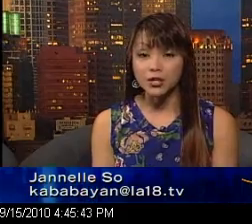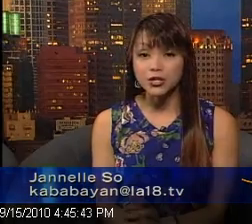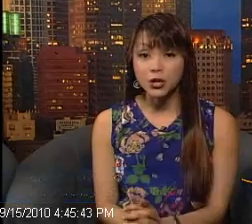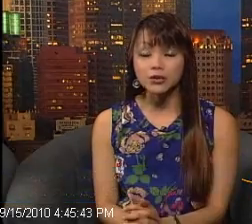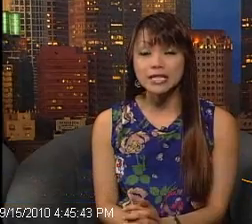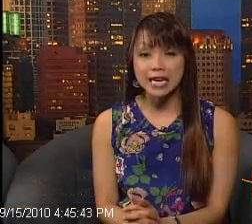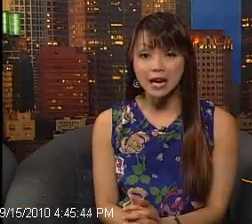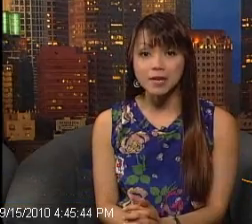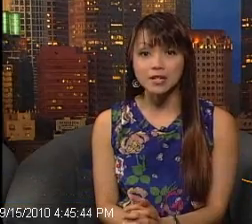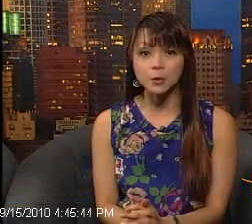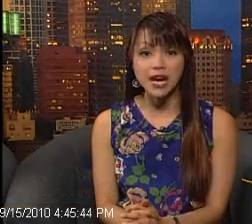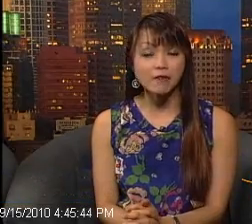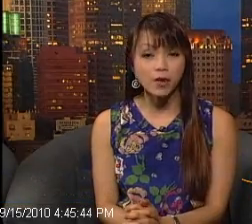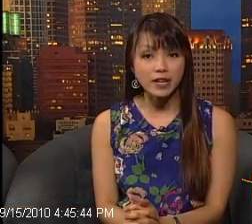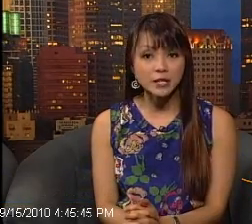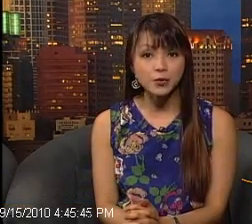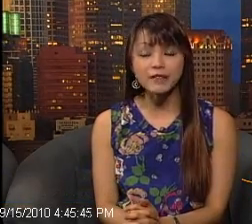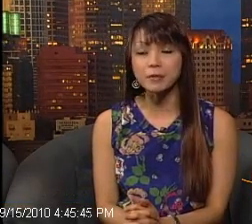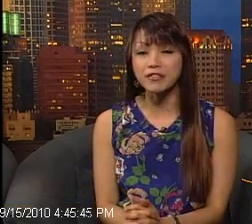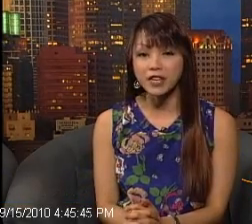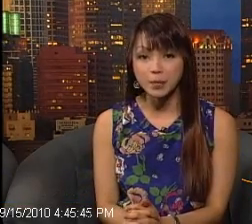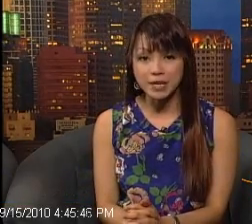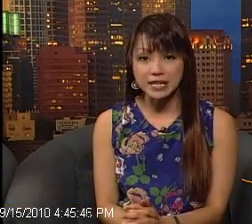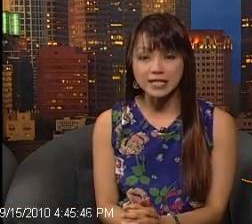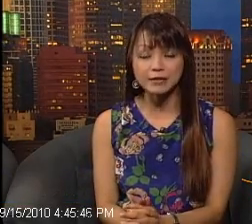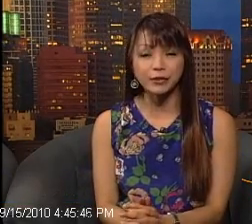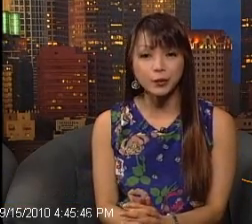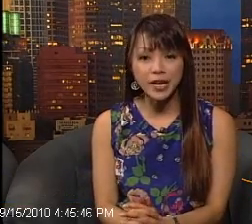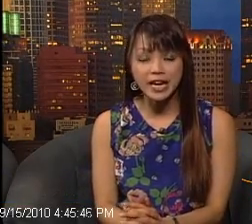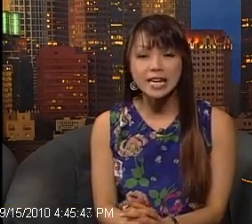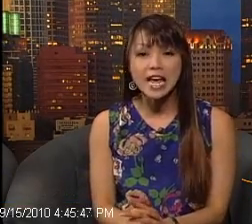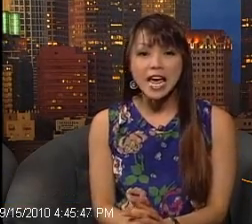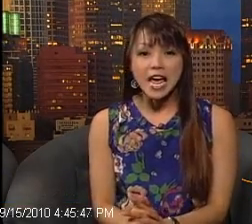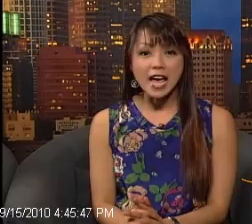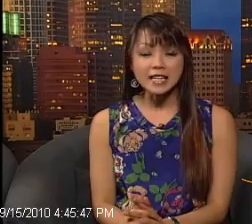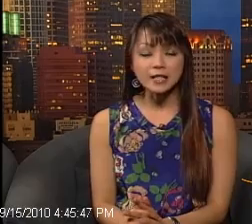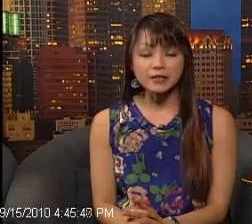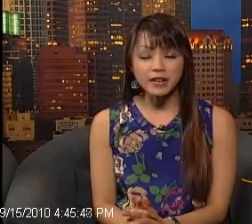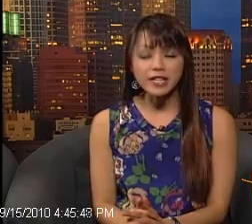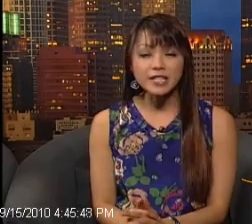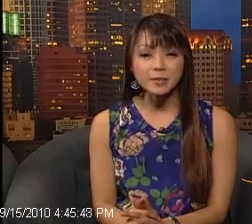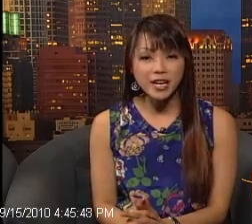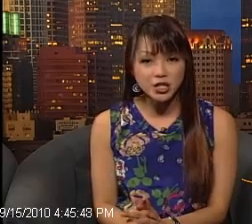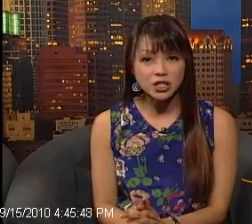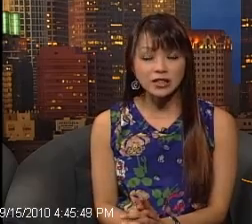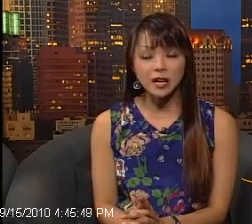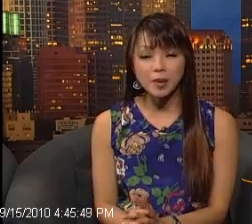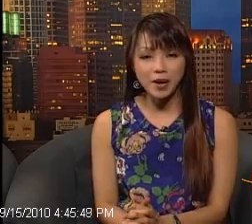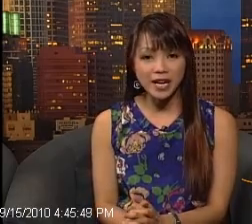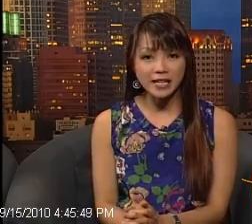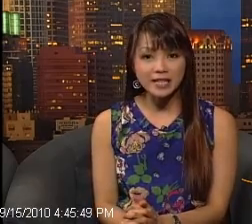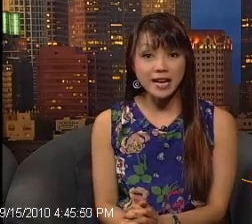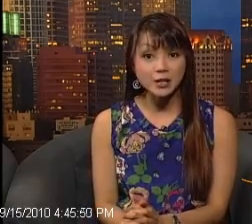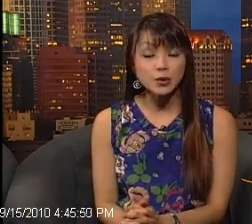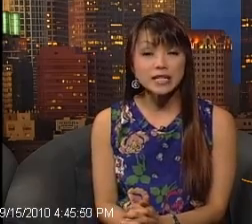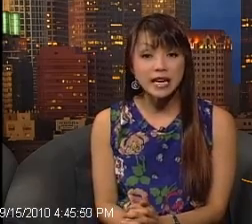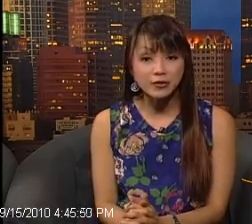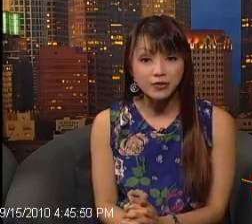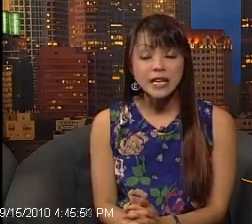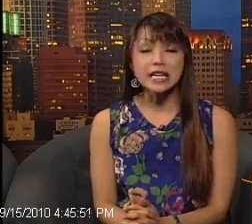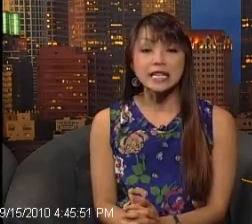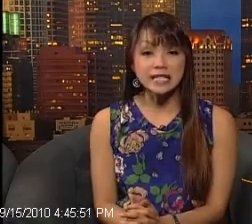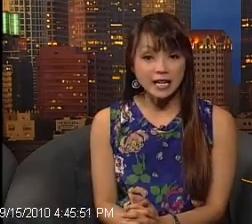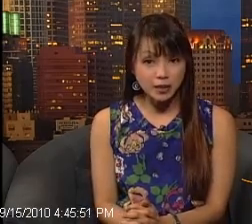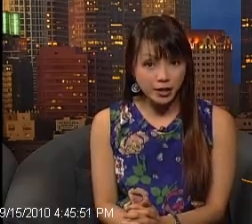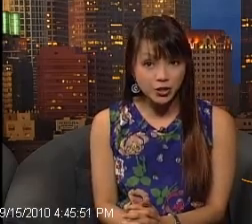excited for our show today, because we have with us, straight from the Philippines, he flew in, and he's a very special Kababayan. He's actually